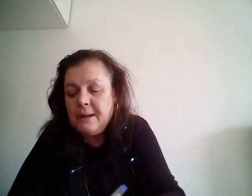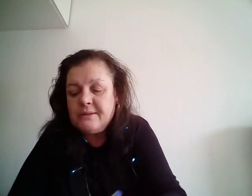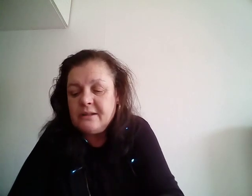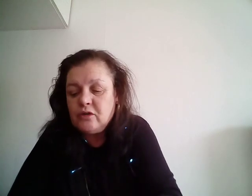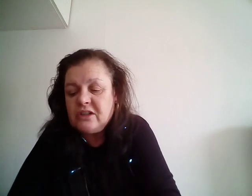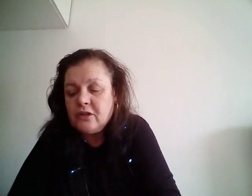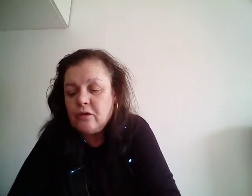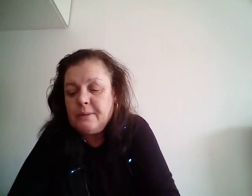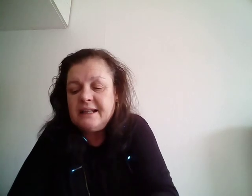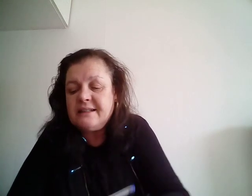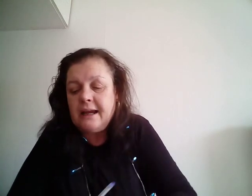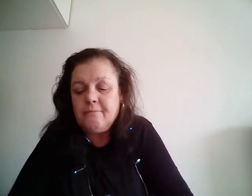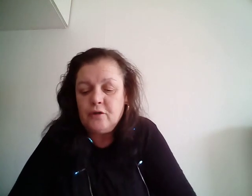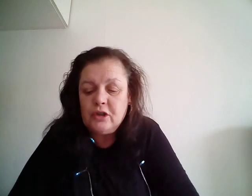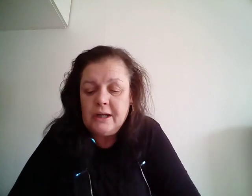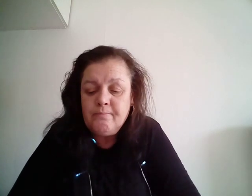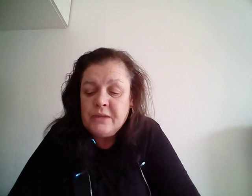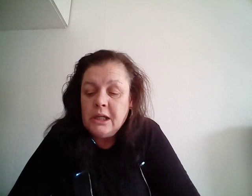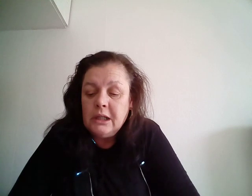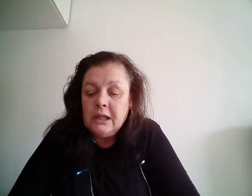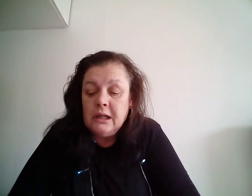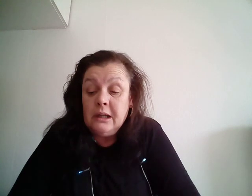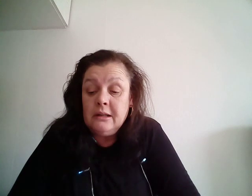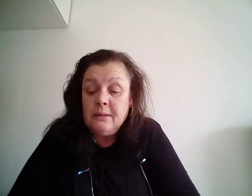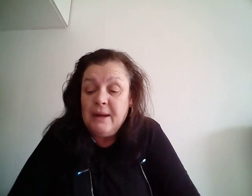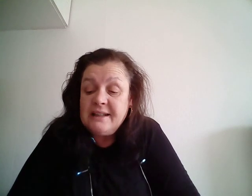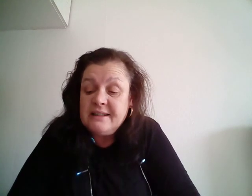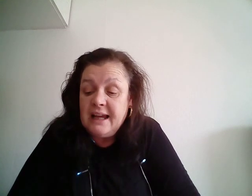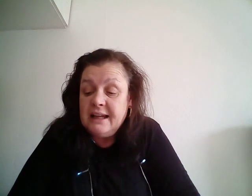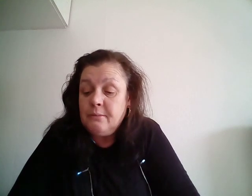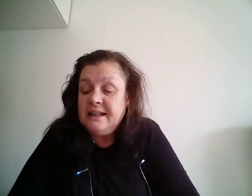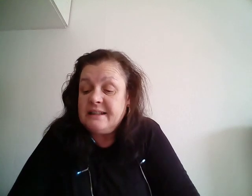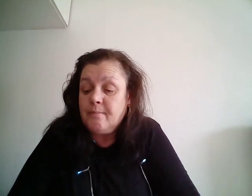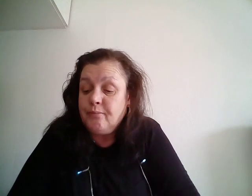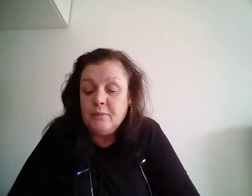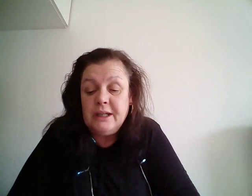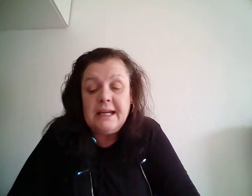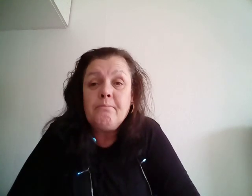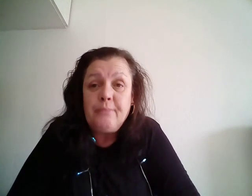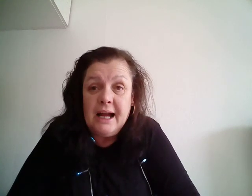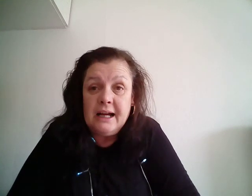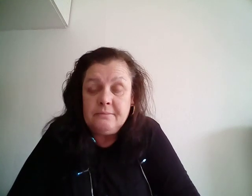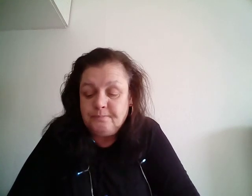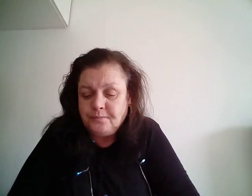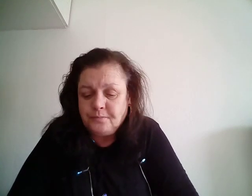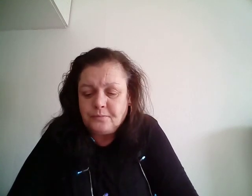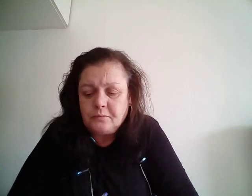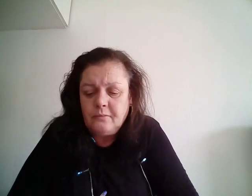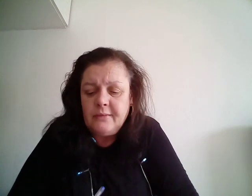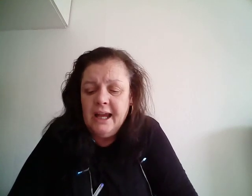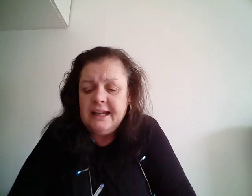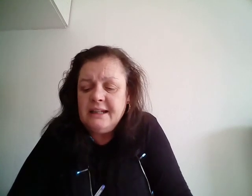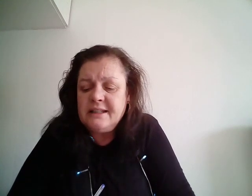babies, so I'm just going to repeat that again for you, shall I? The best enemies money can buy. An